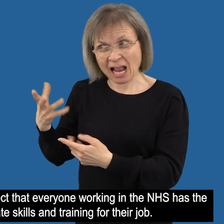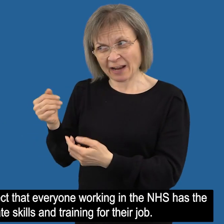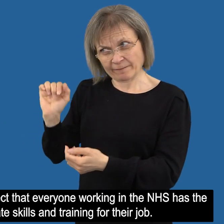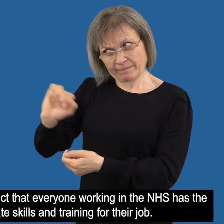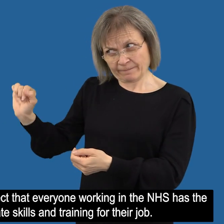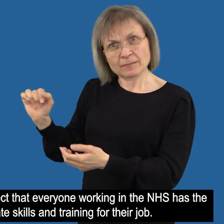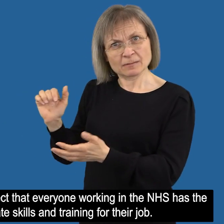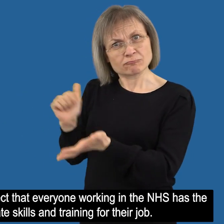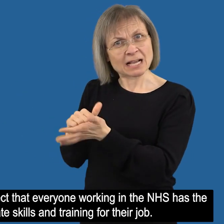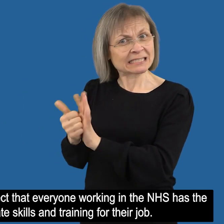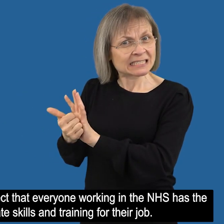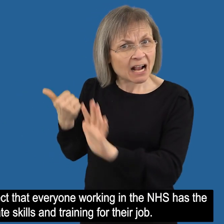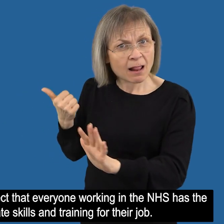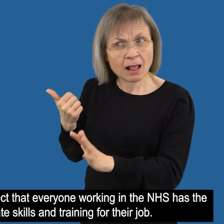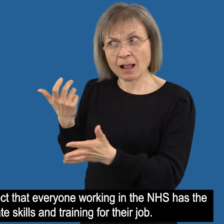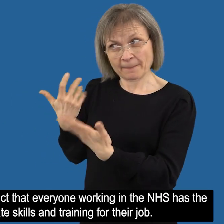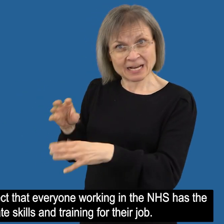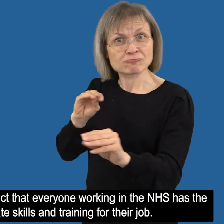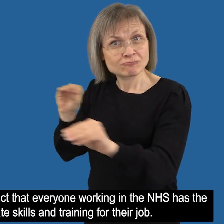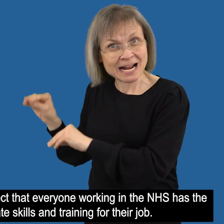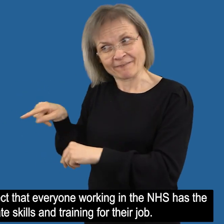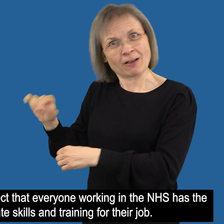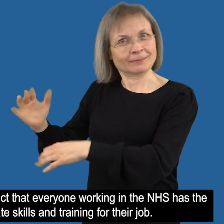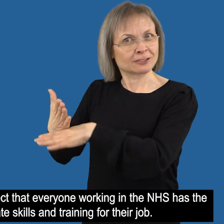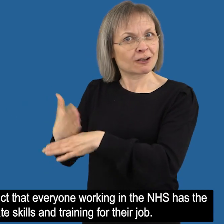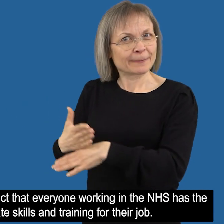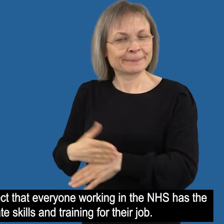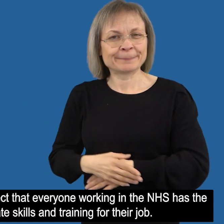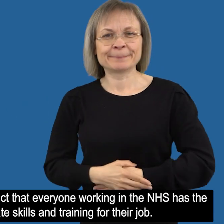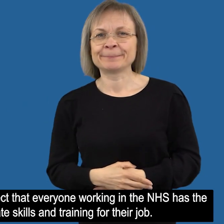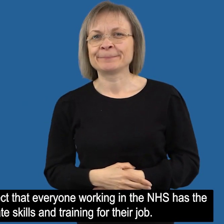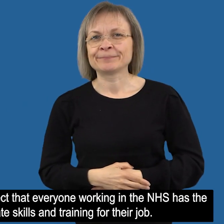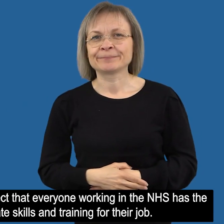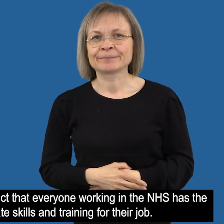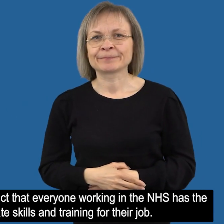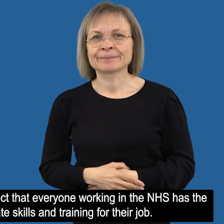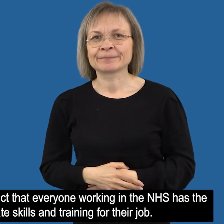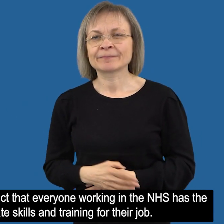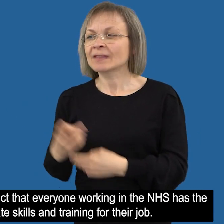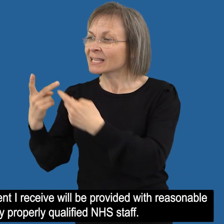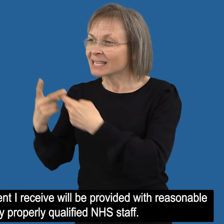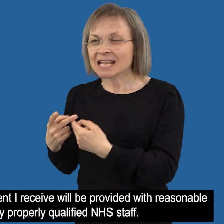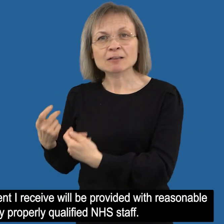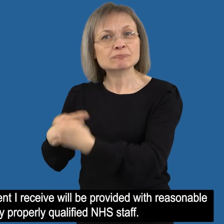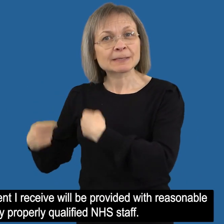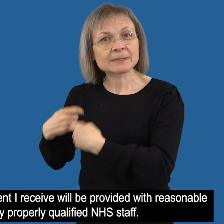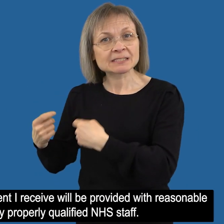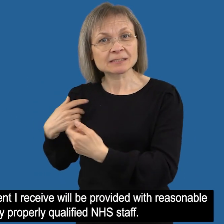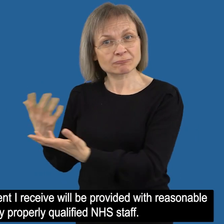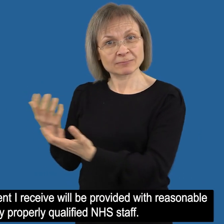I have a right to expect that everyone working in the NHS has the appropriate skills and training for their job.